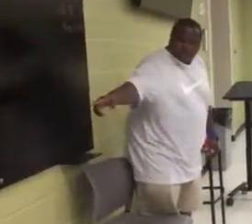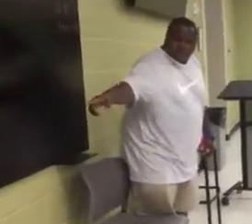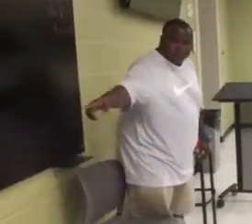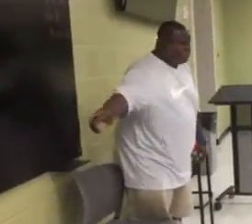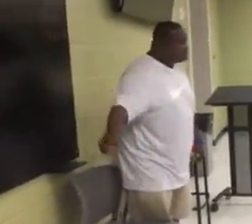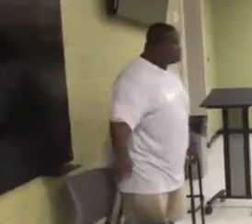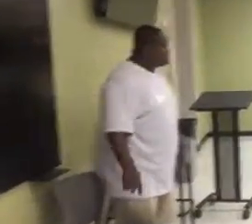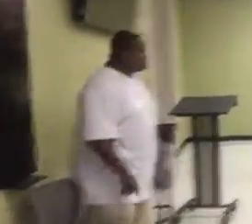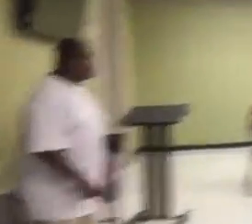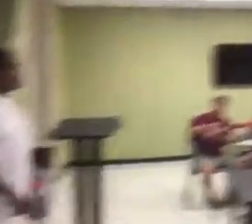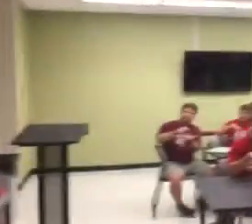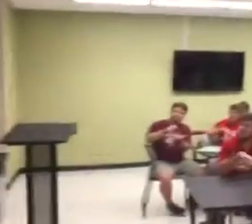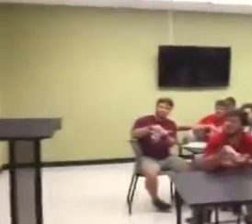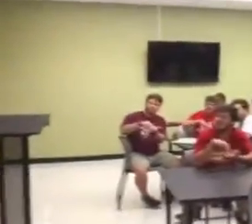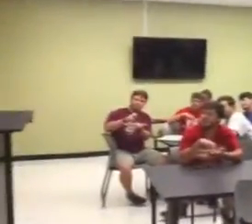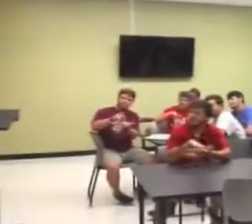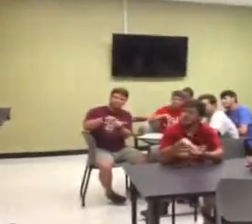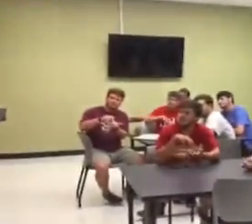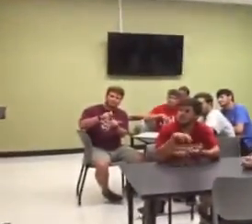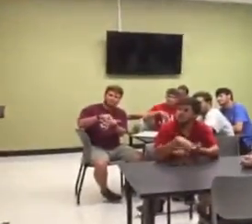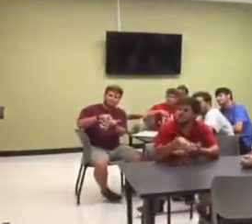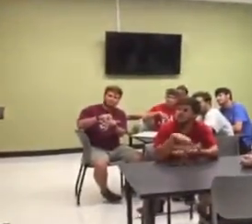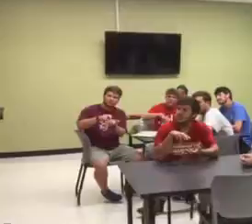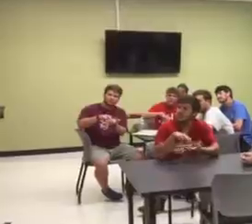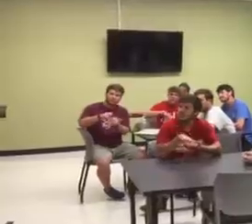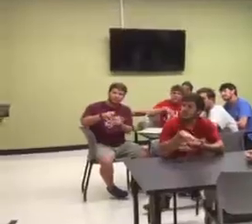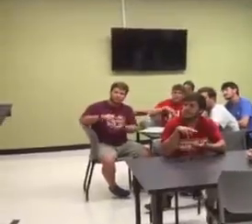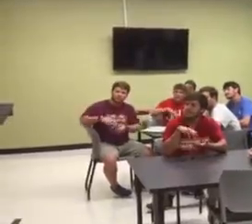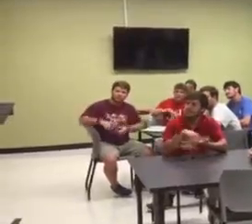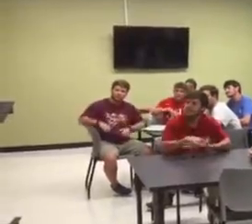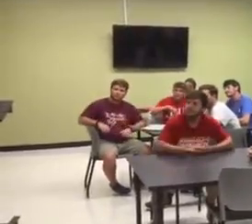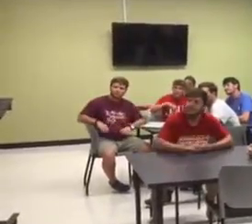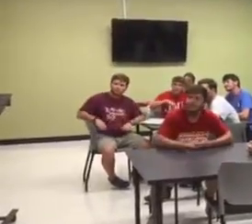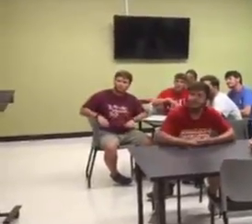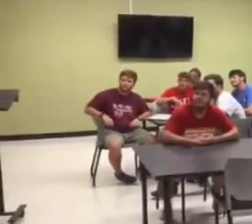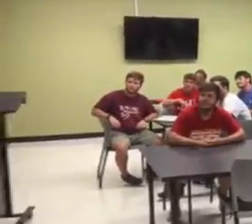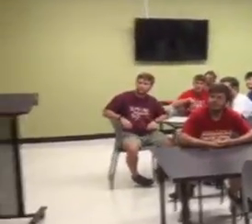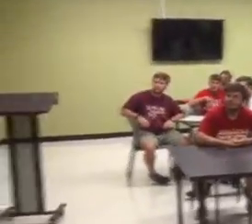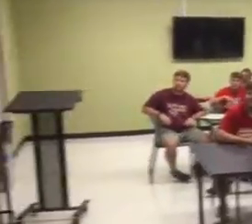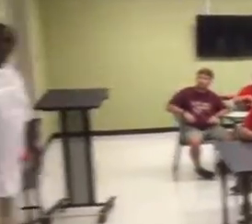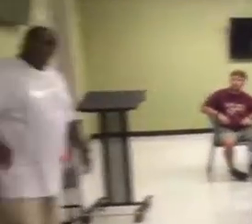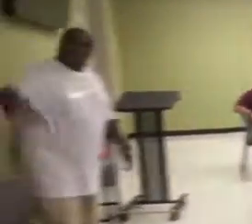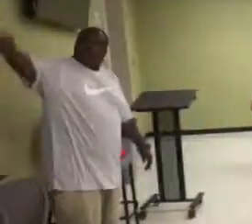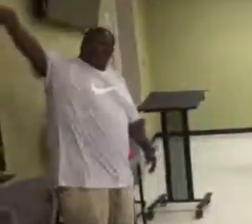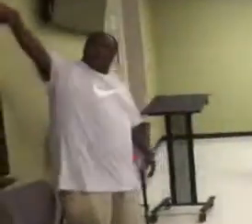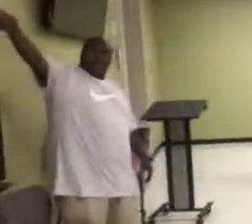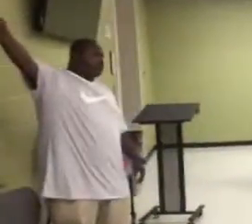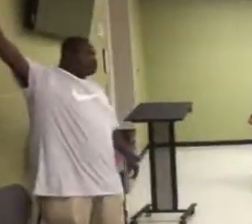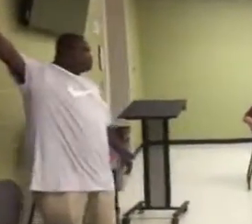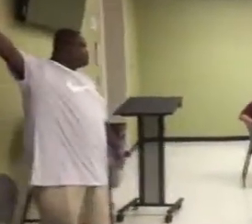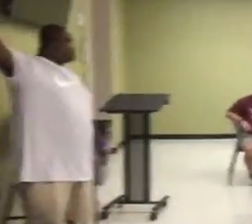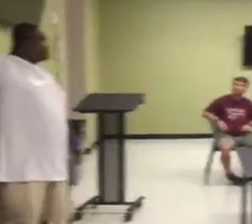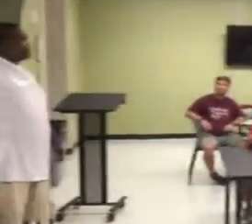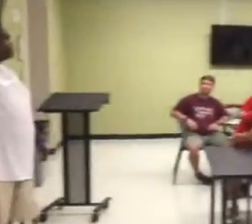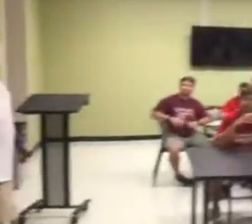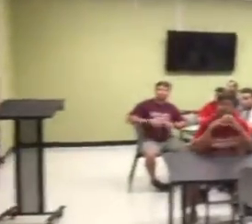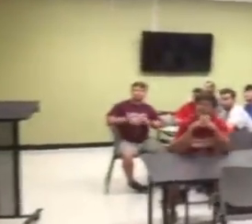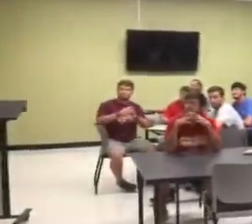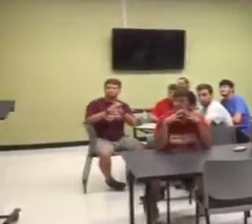What's the next one? Jump. Jump. We're too late. We're all over that one. Good. Yes. That one. Oh, we got